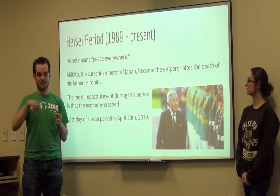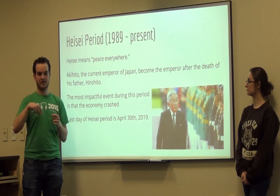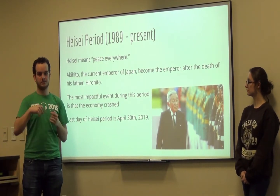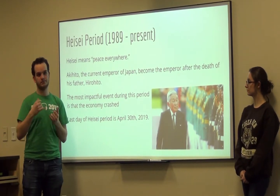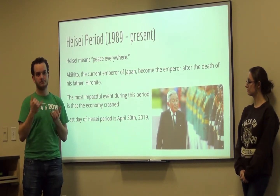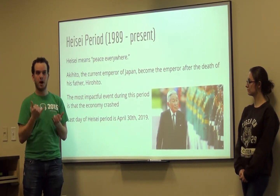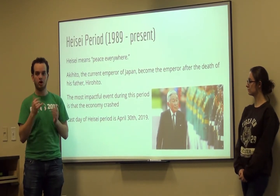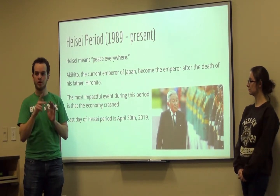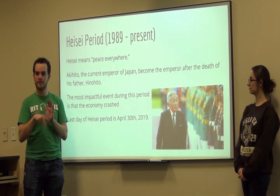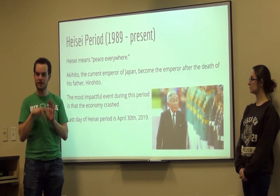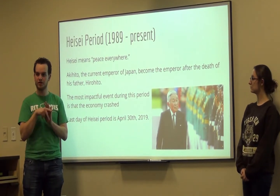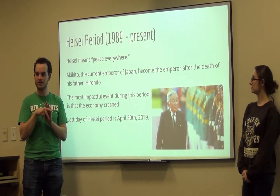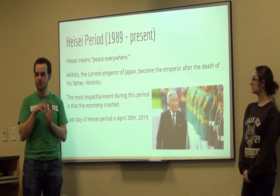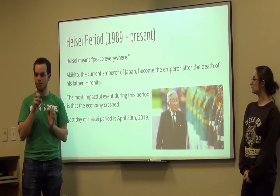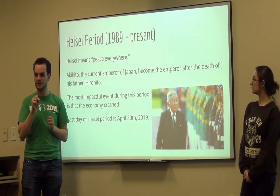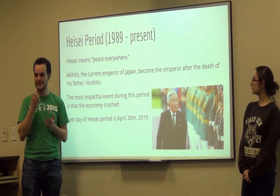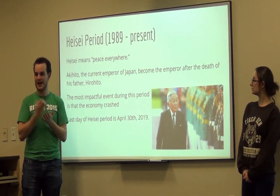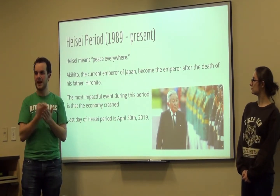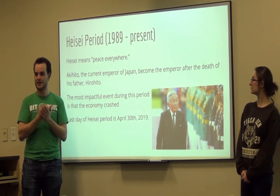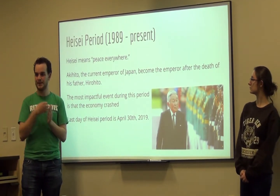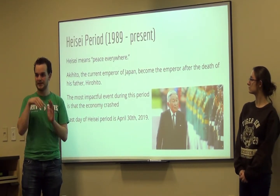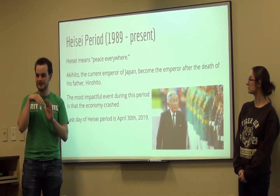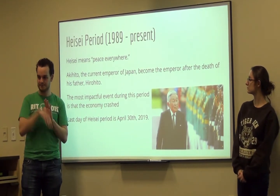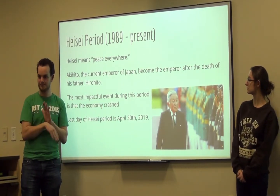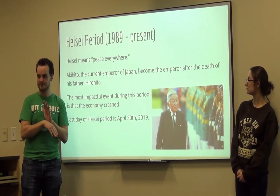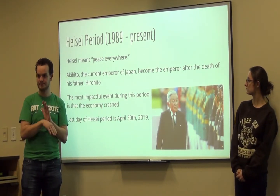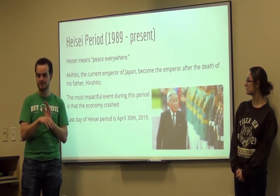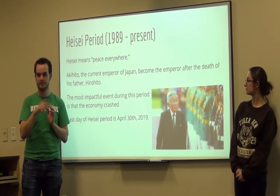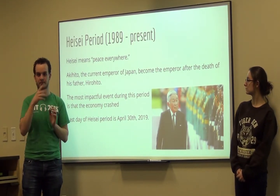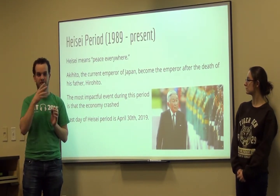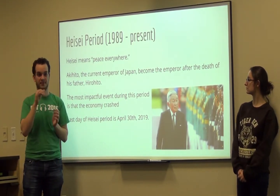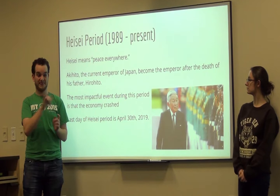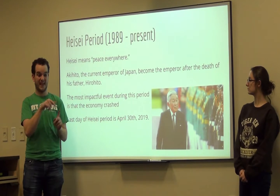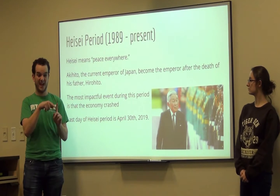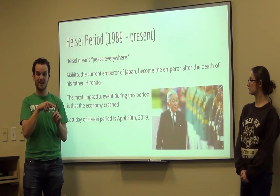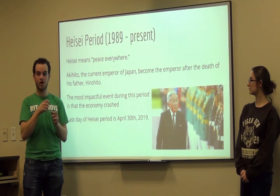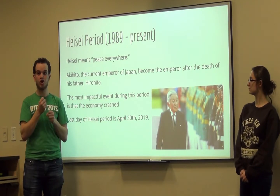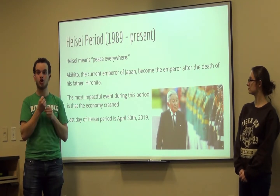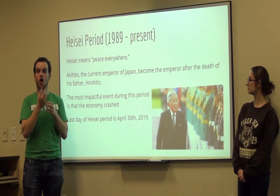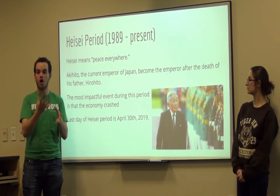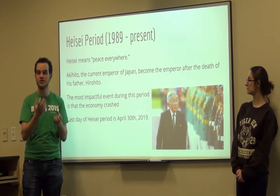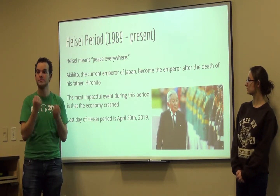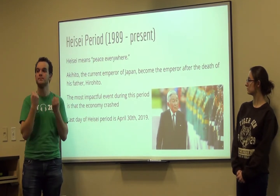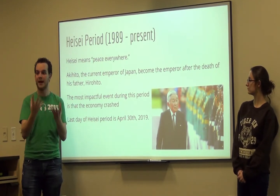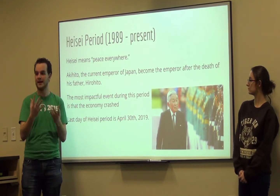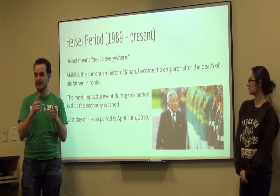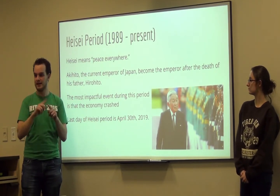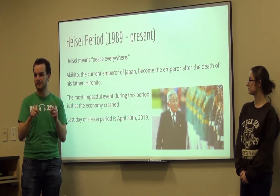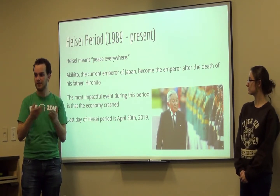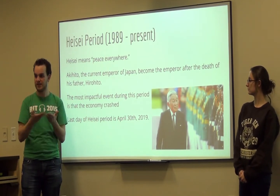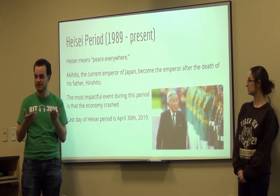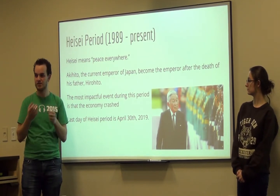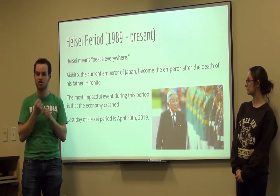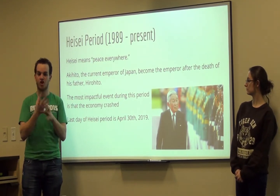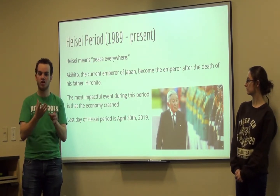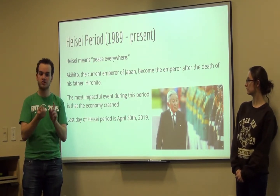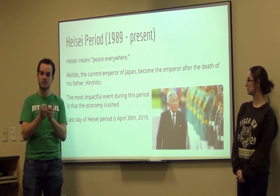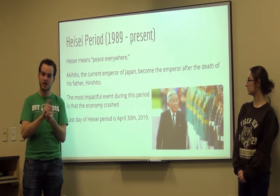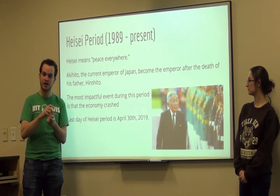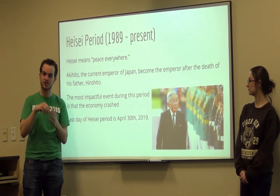The most impactful event during this period is that the actual economy plummeted and crashed, which caused a lot of things